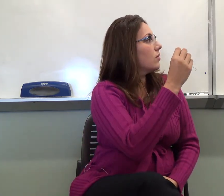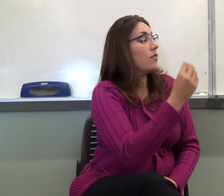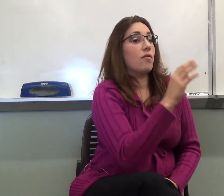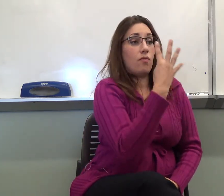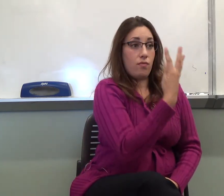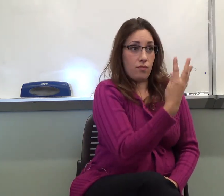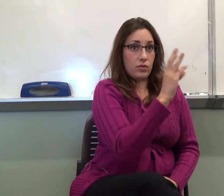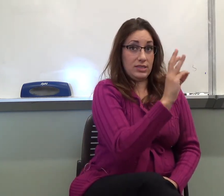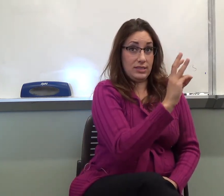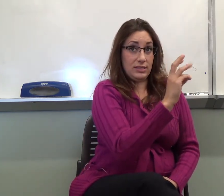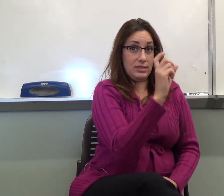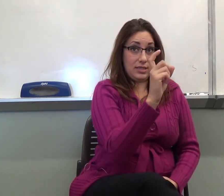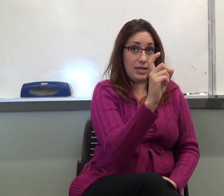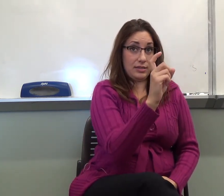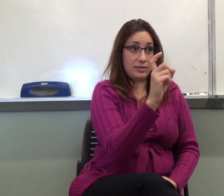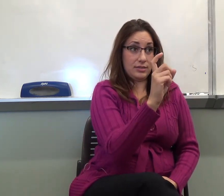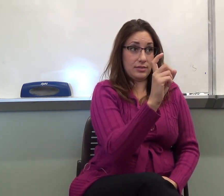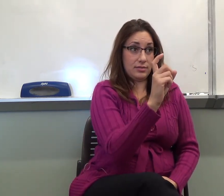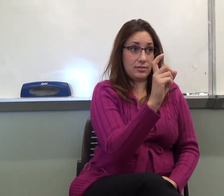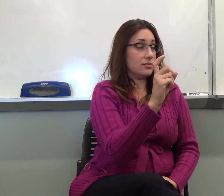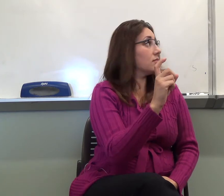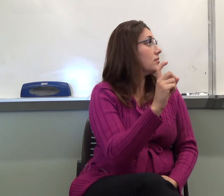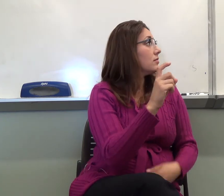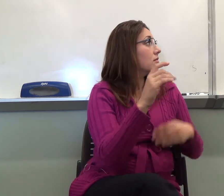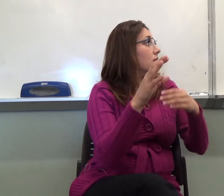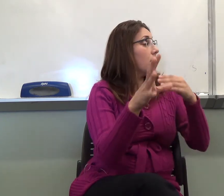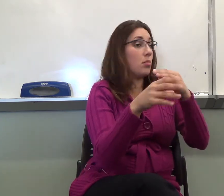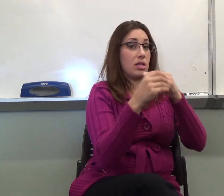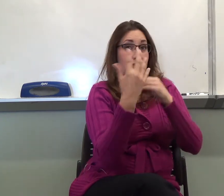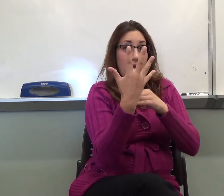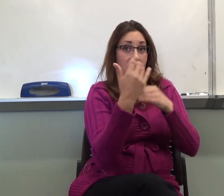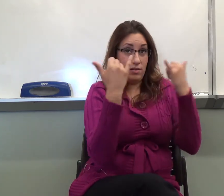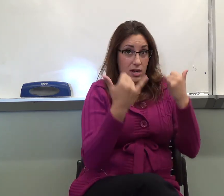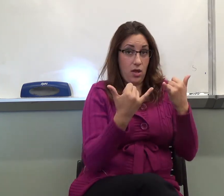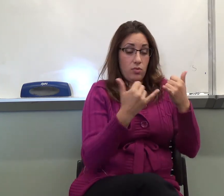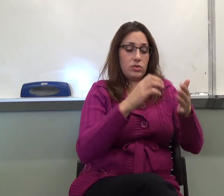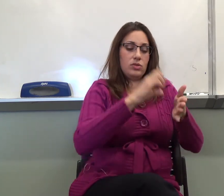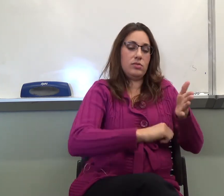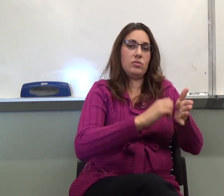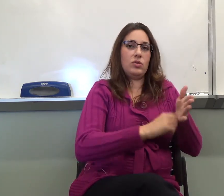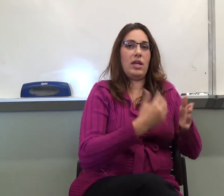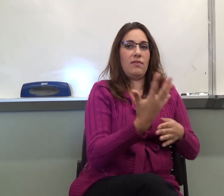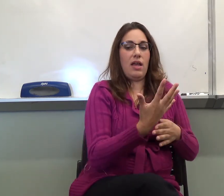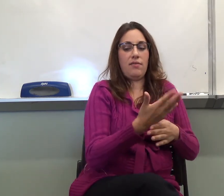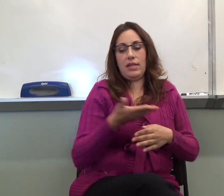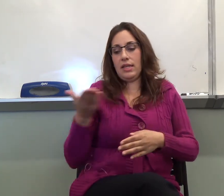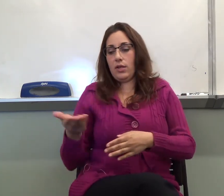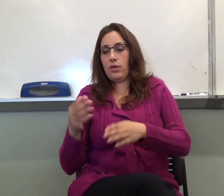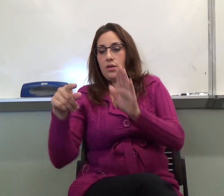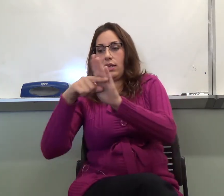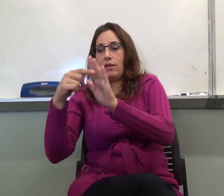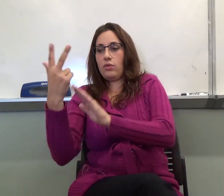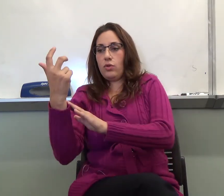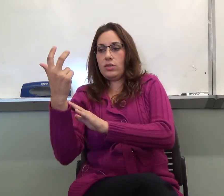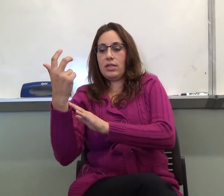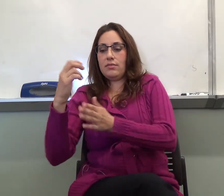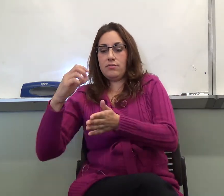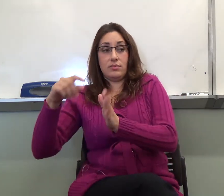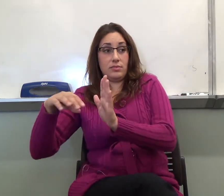That goes out. 6x, see we're closer to isolated now. And over here, minus 13 take away 5 is